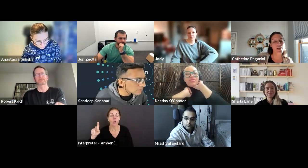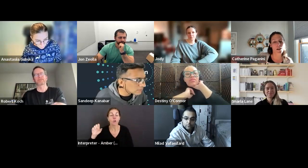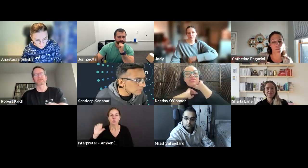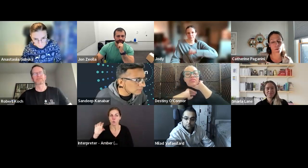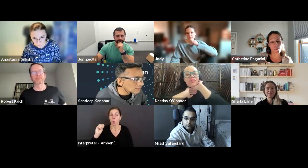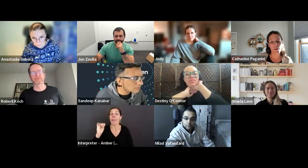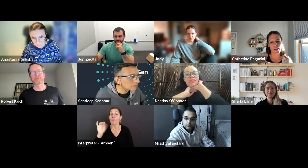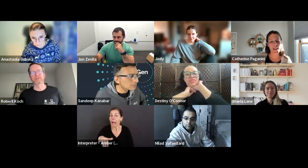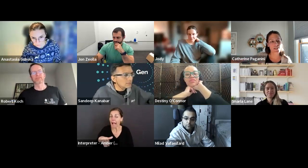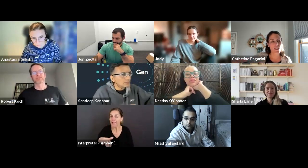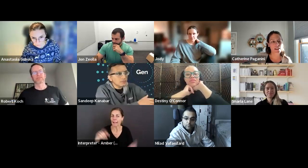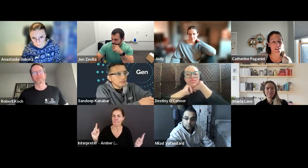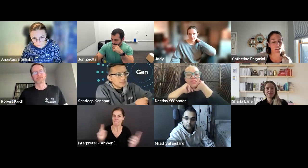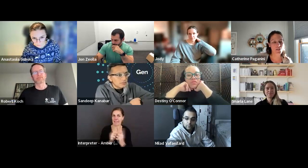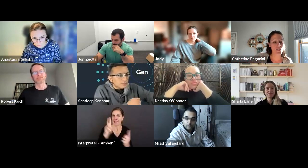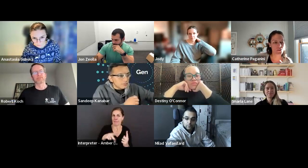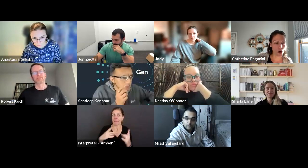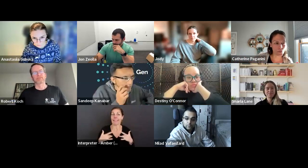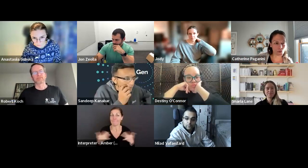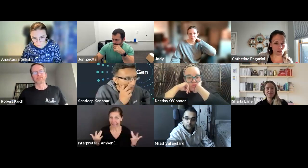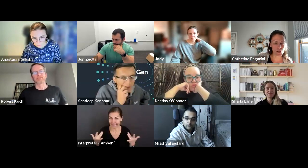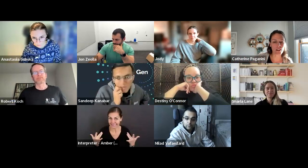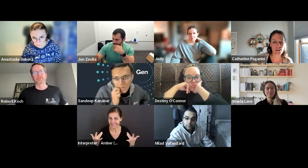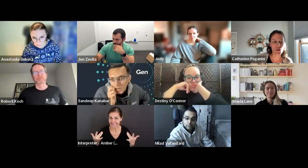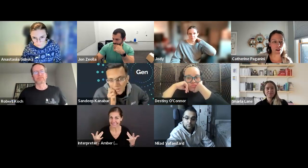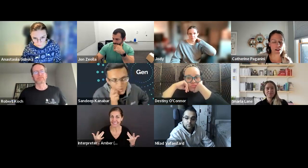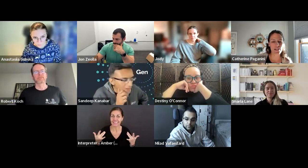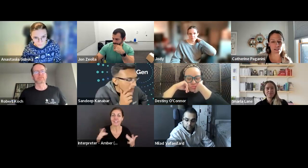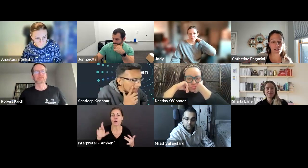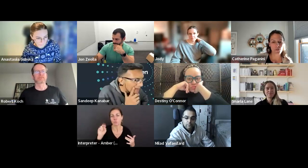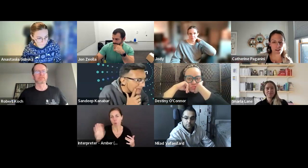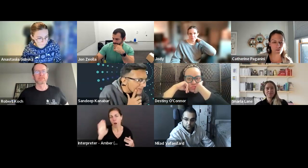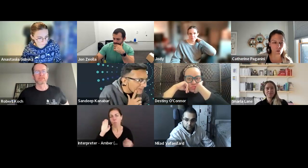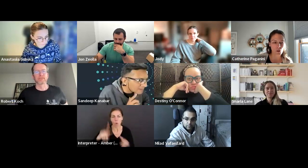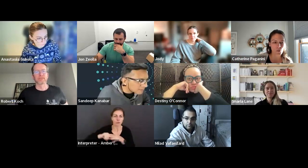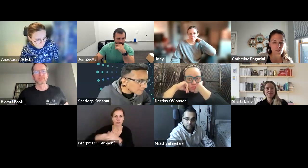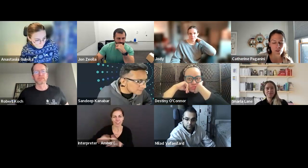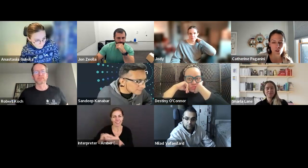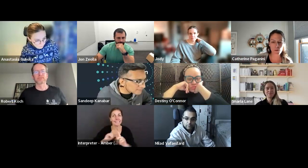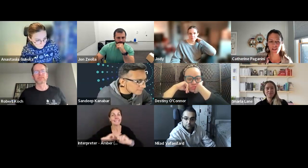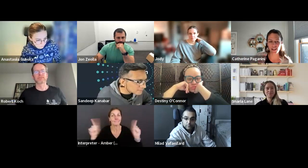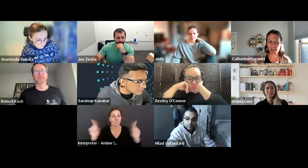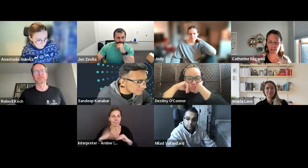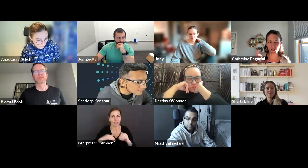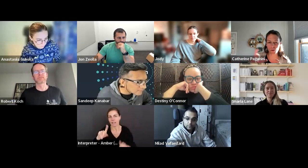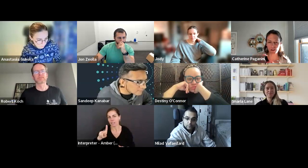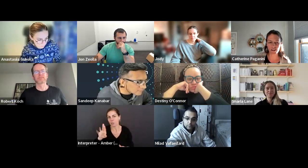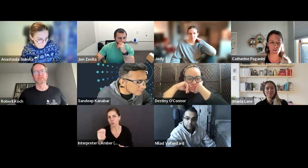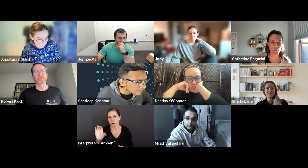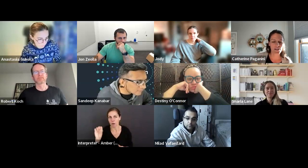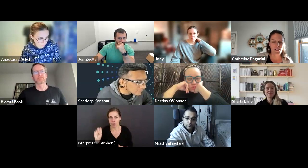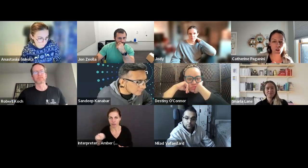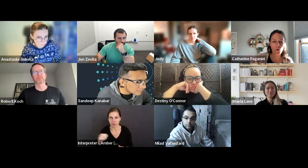are the meetup events that Rob will start and so on. It's a different thing from KubeCon, just because I think like at some